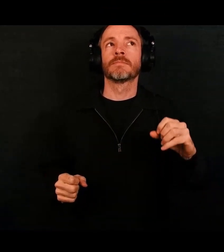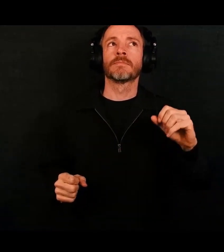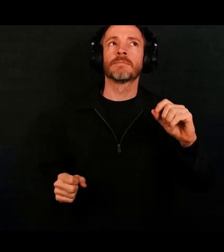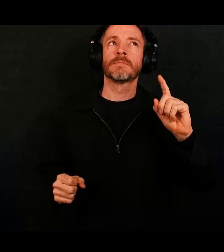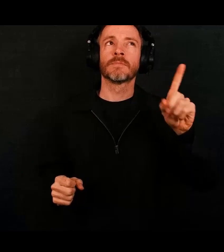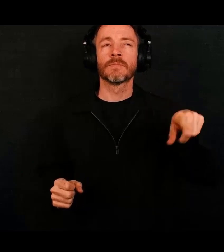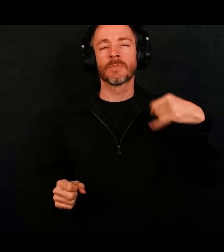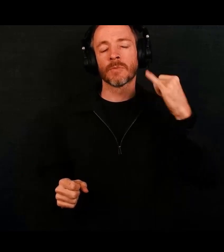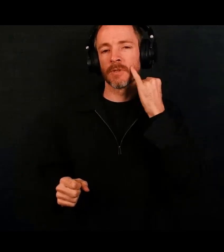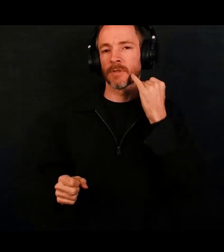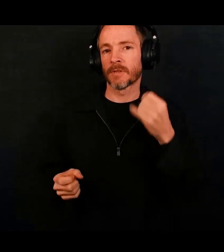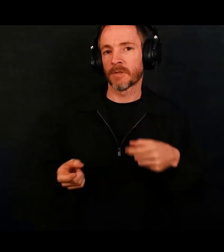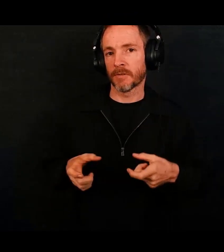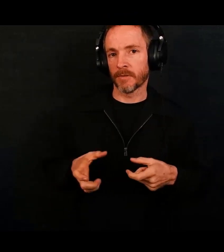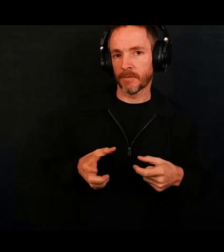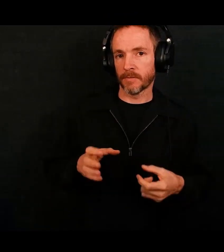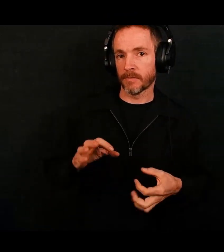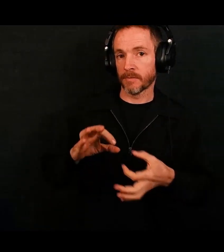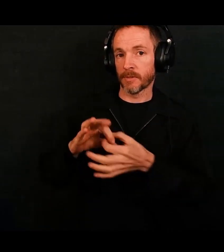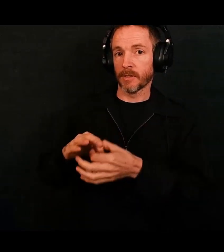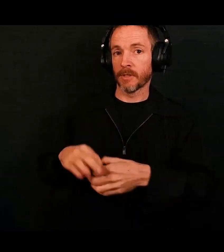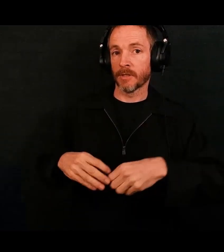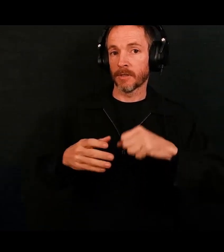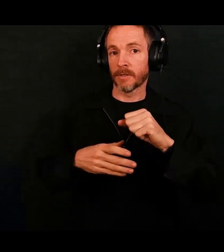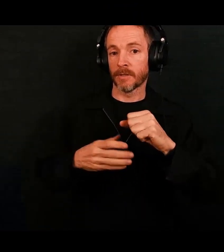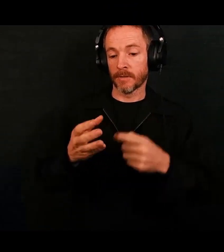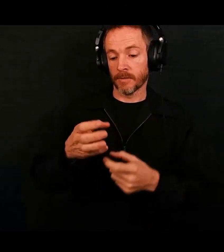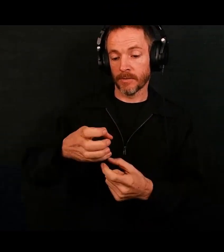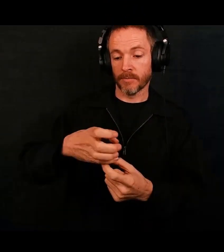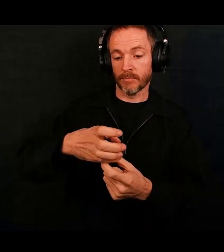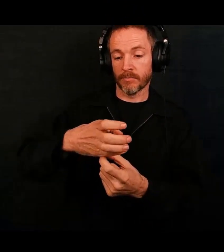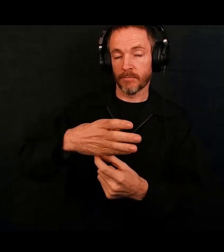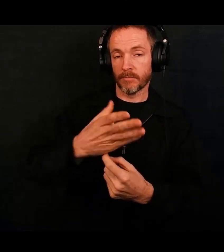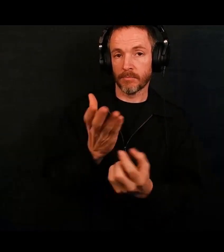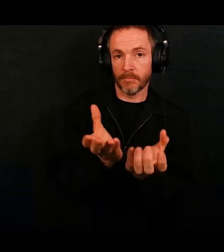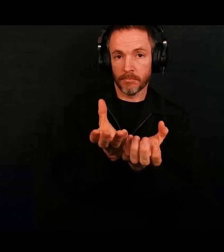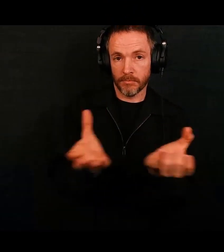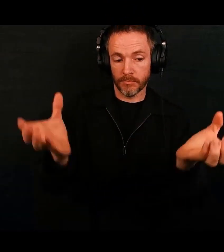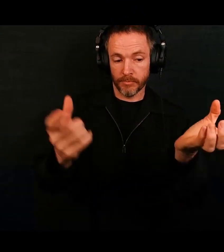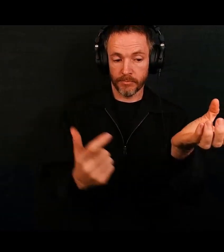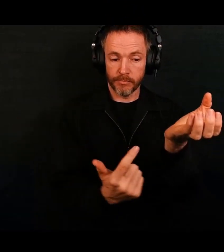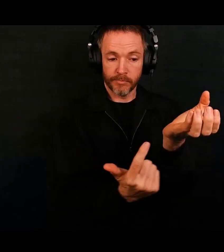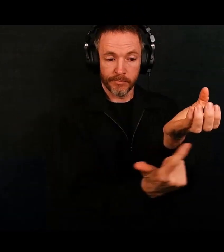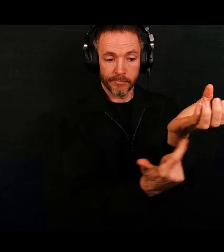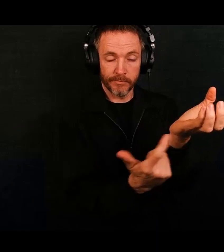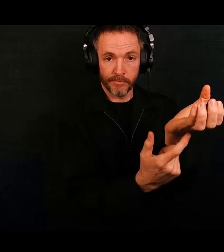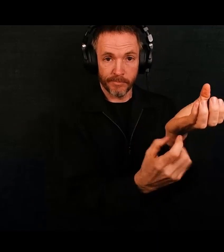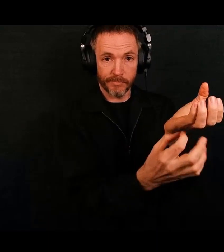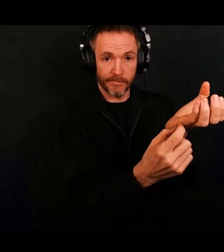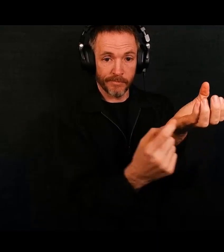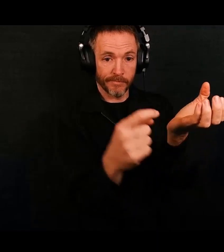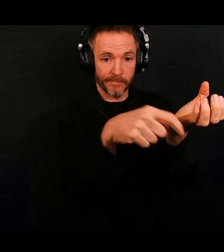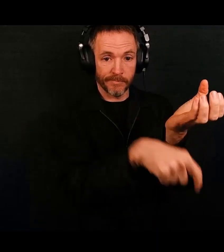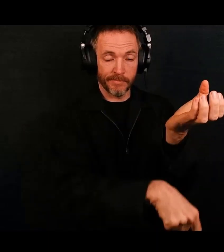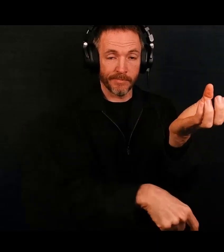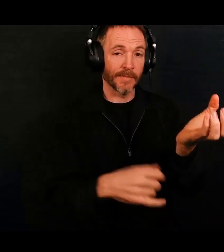these pans is simple, I think I might have to go with the smaller 12-inch wide pan.